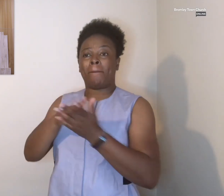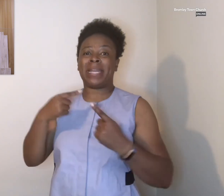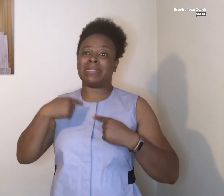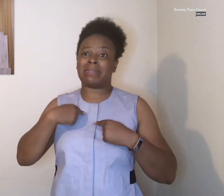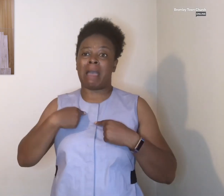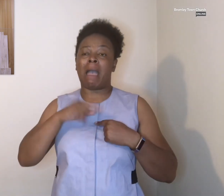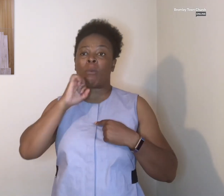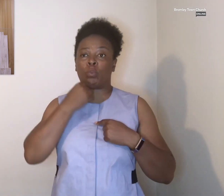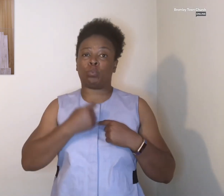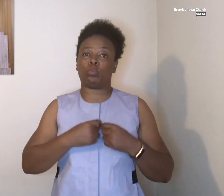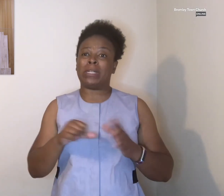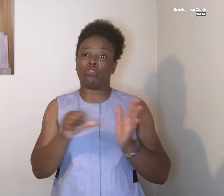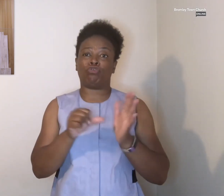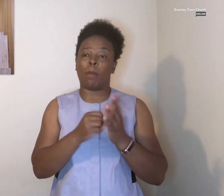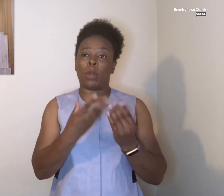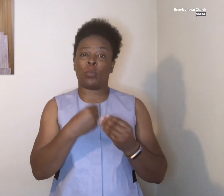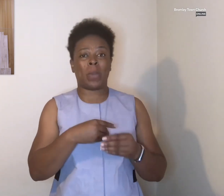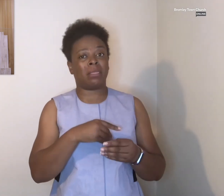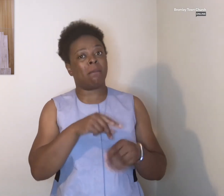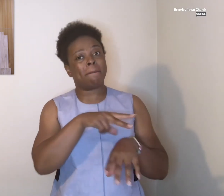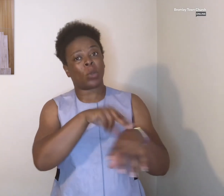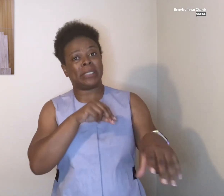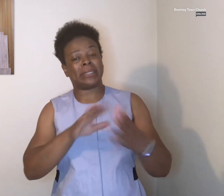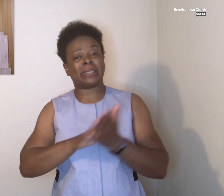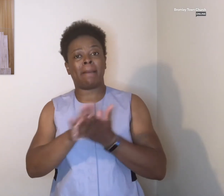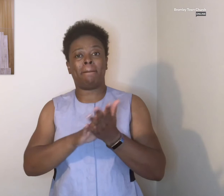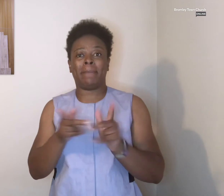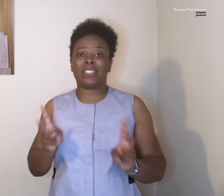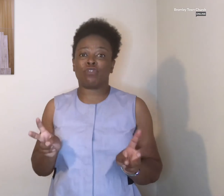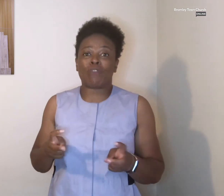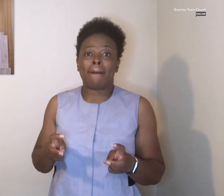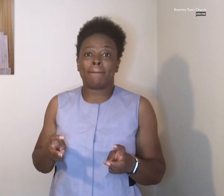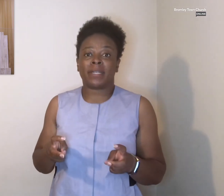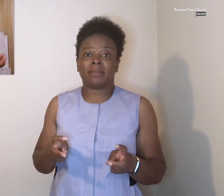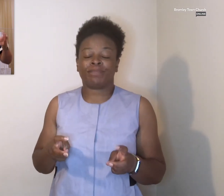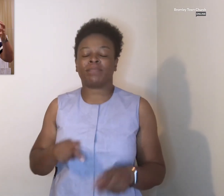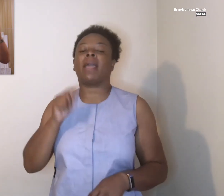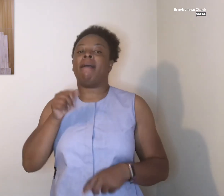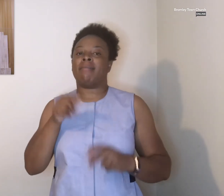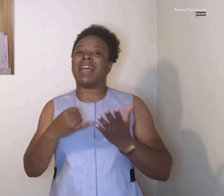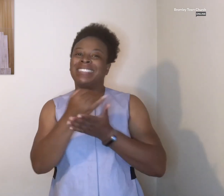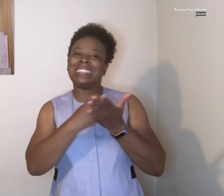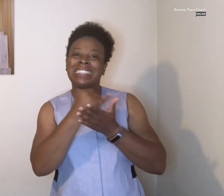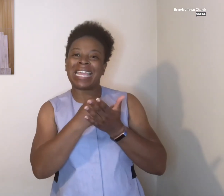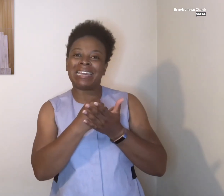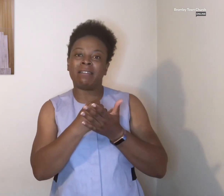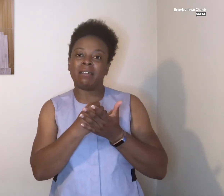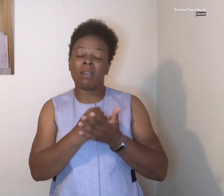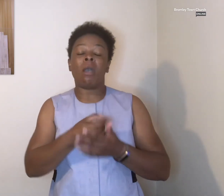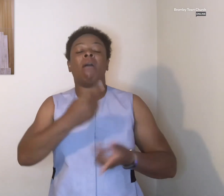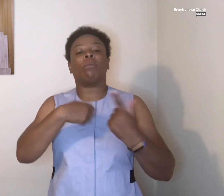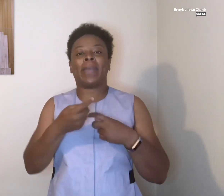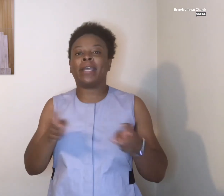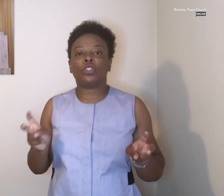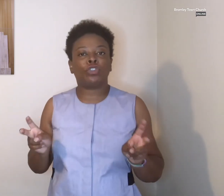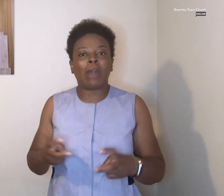an entrapment that happens. And you know, that's exactly what sin does. It keeps us trapped. It feels like